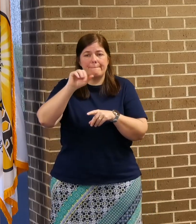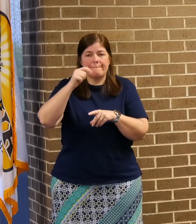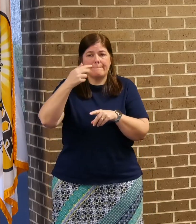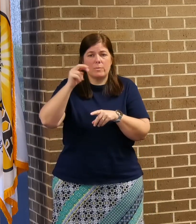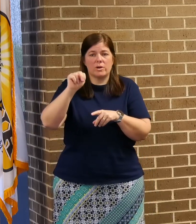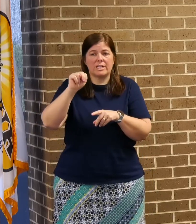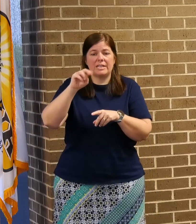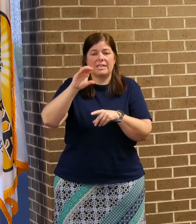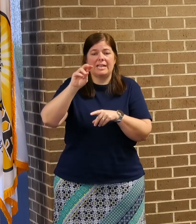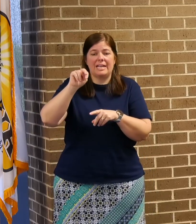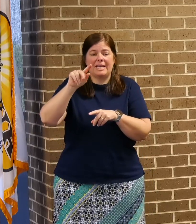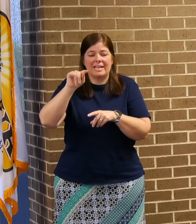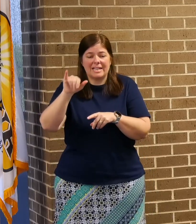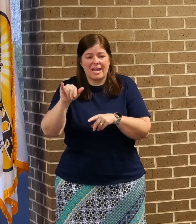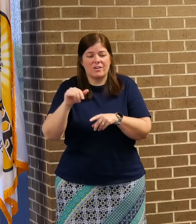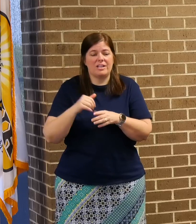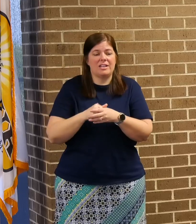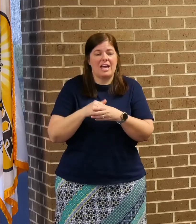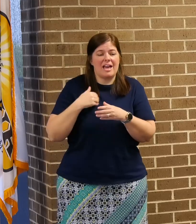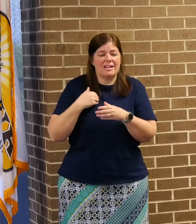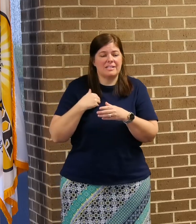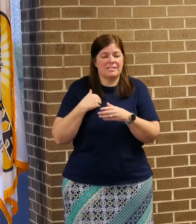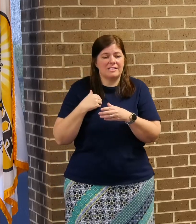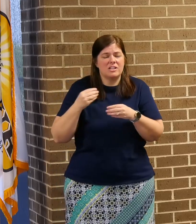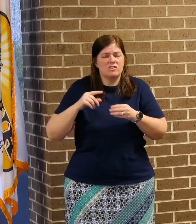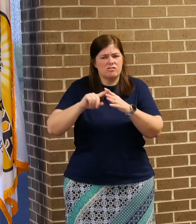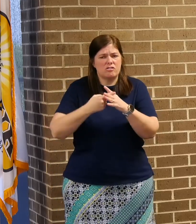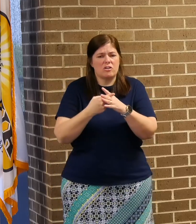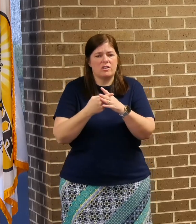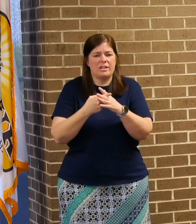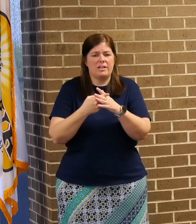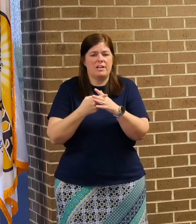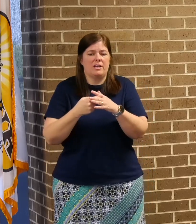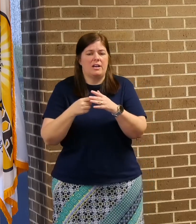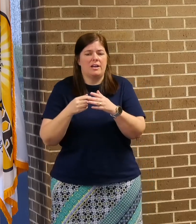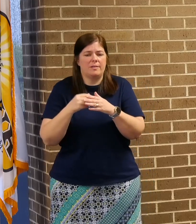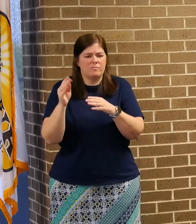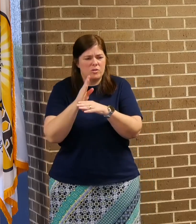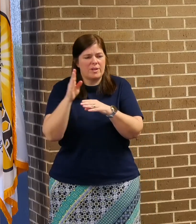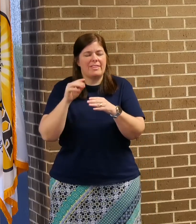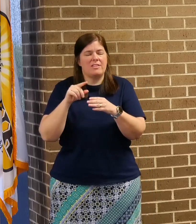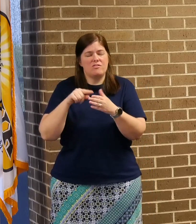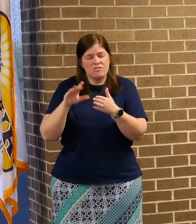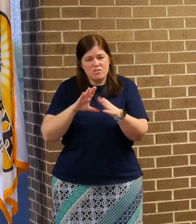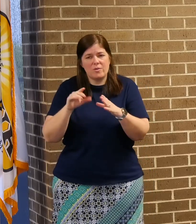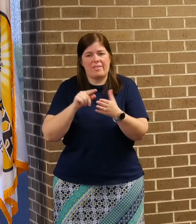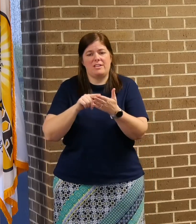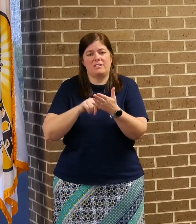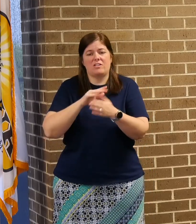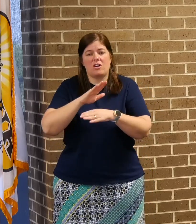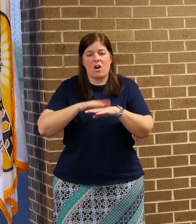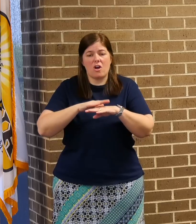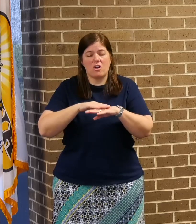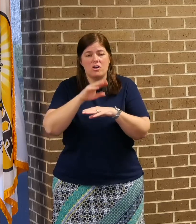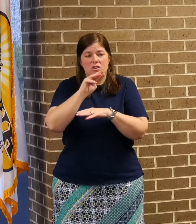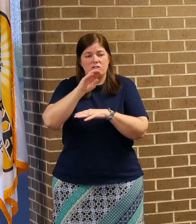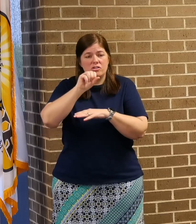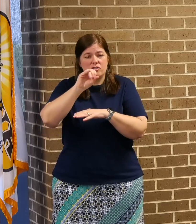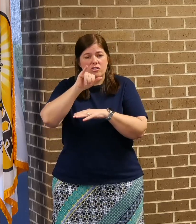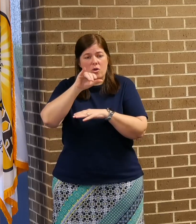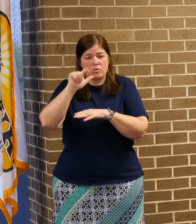latest MoCo Cares virtual event series on all of our social media platforms. Hosted by Decatur Morgan County Tourism, the